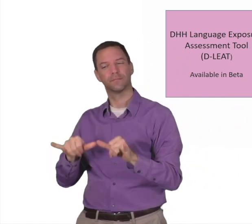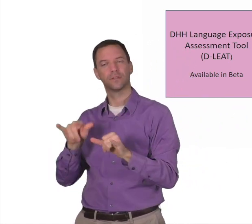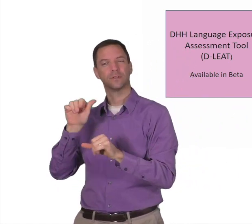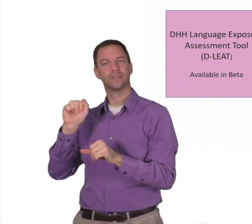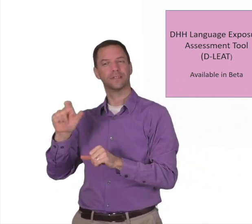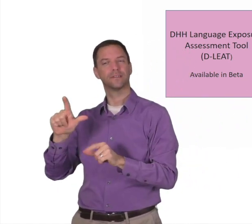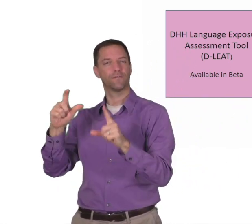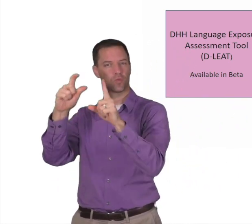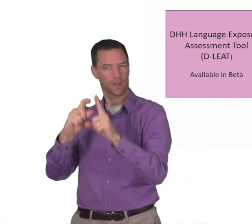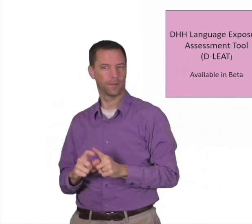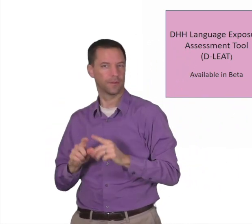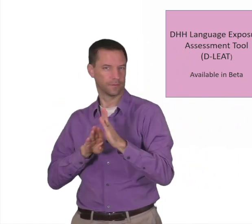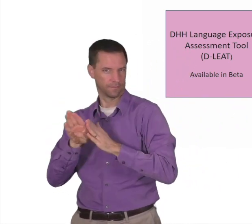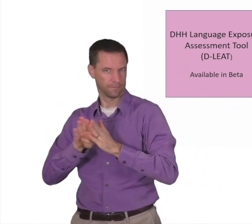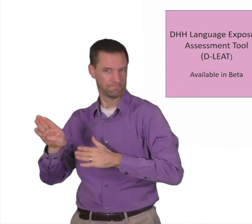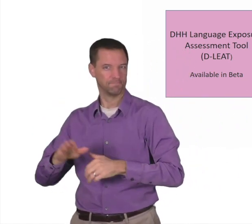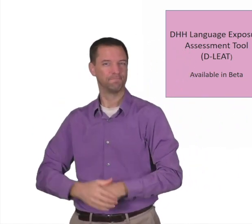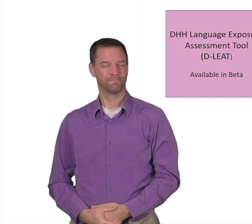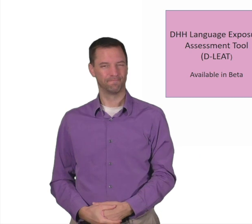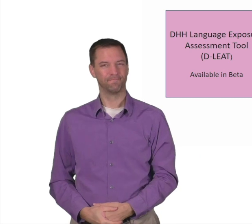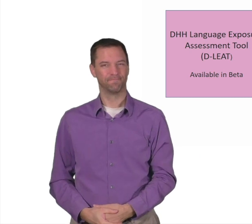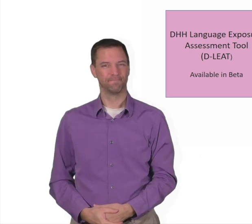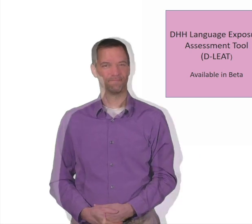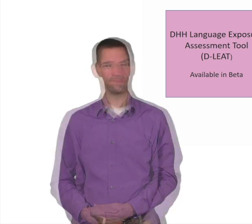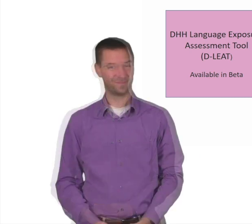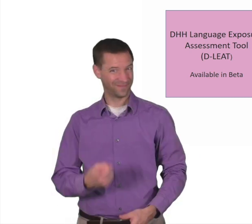is designed as a measure of ASL vocabulary development.